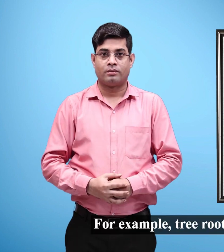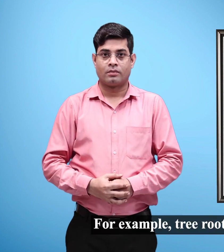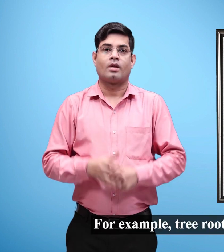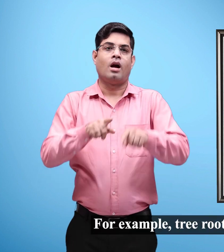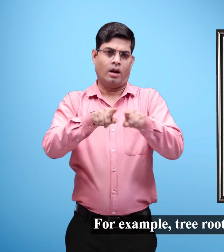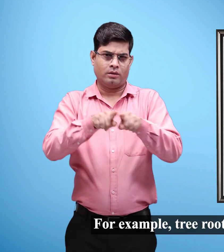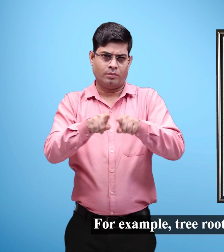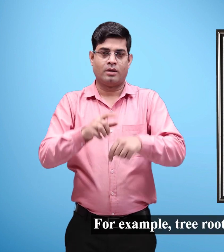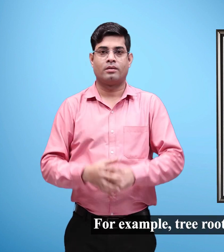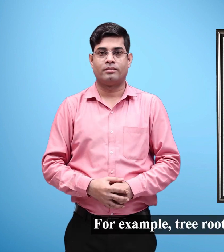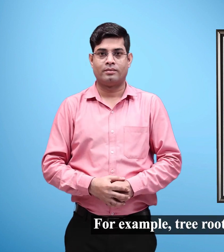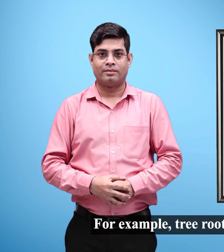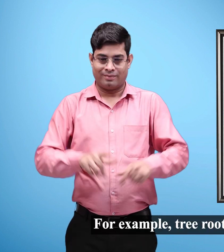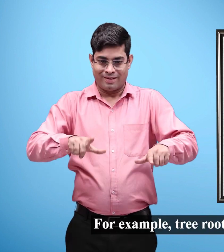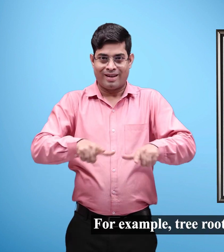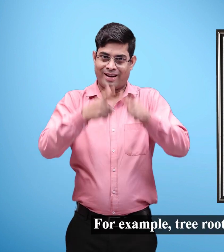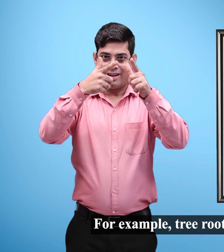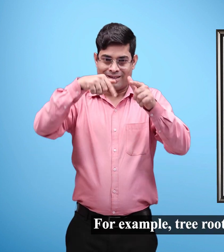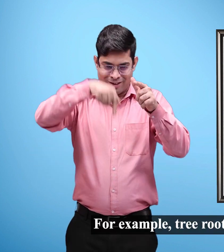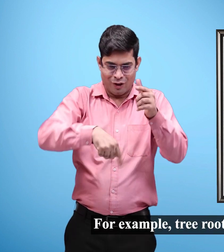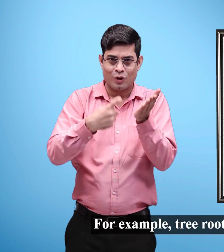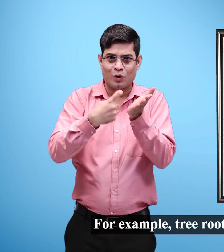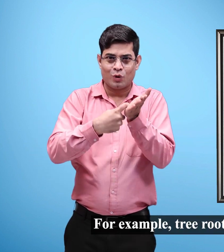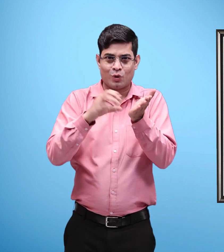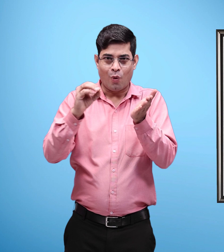For example, tree roots absorb water from the soil.